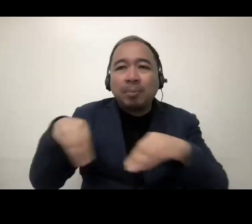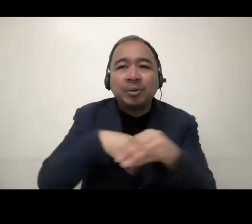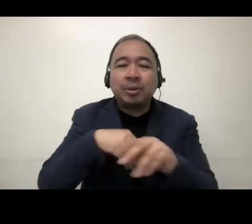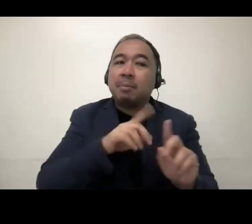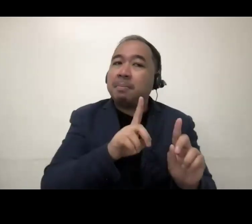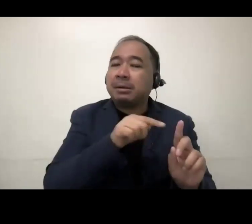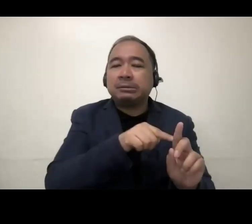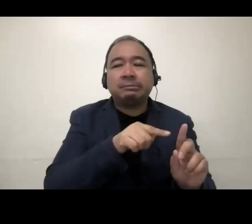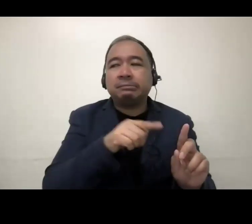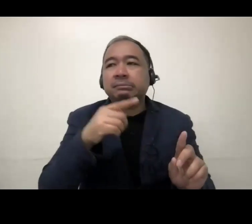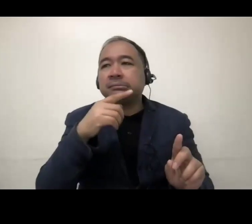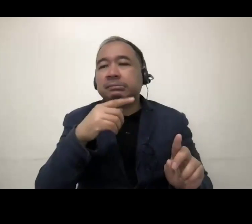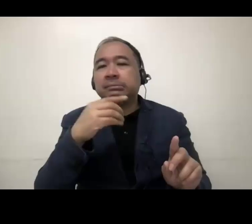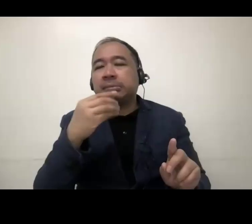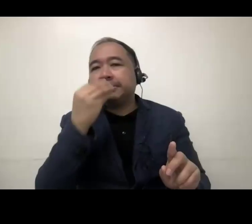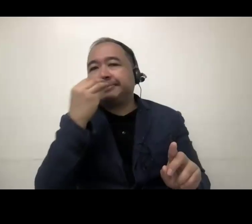been addressed.